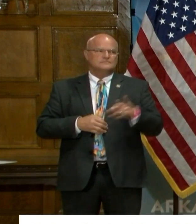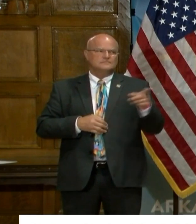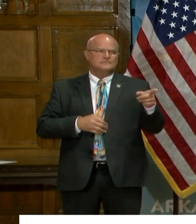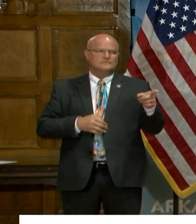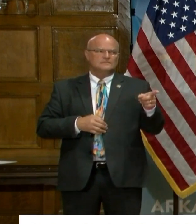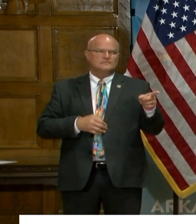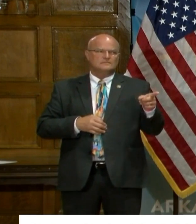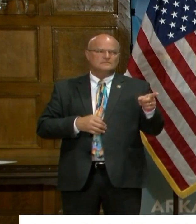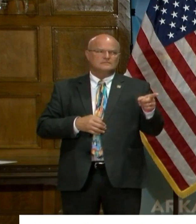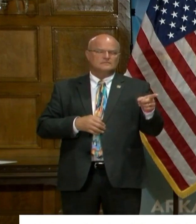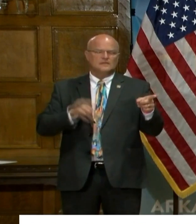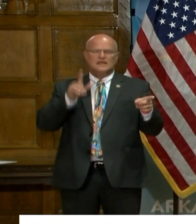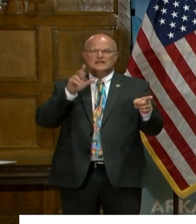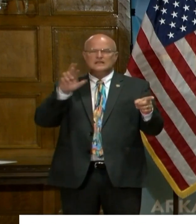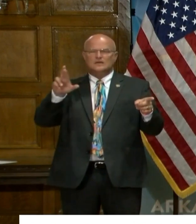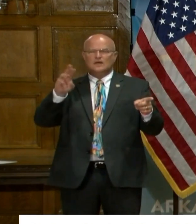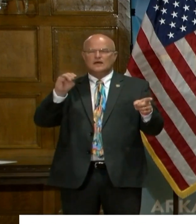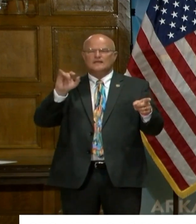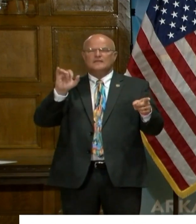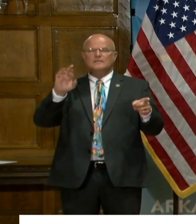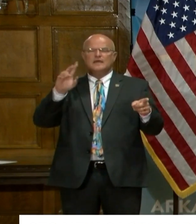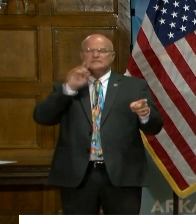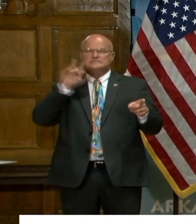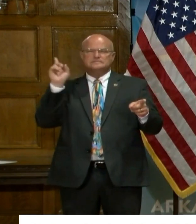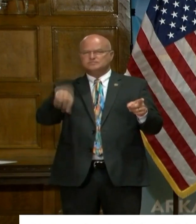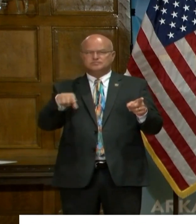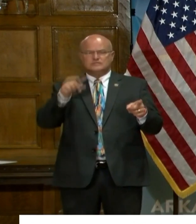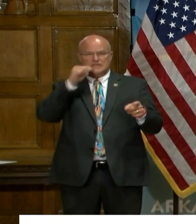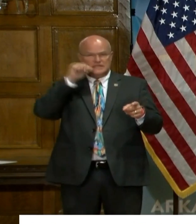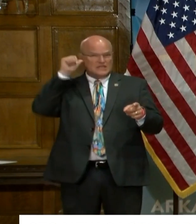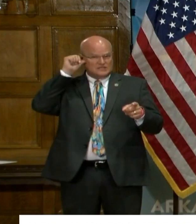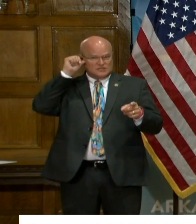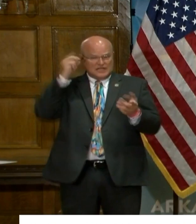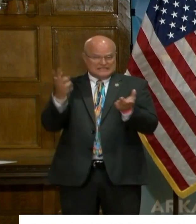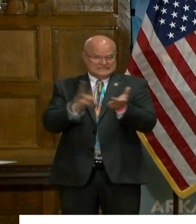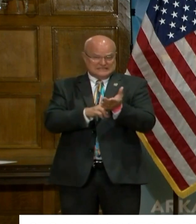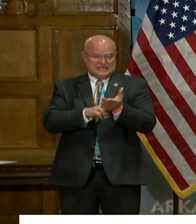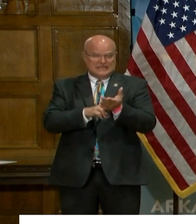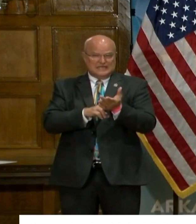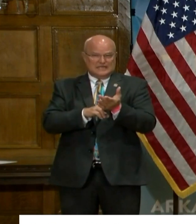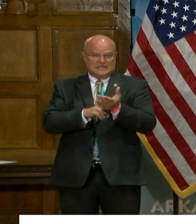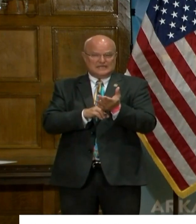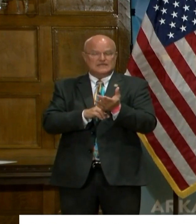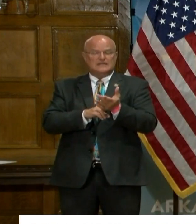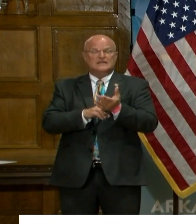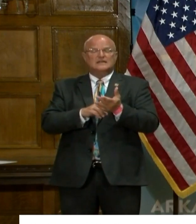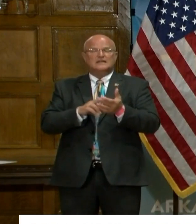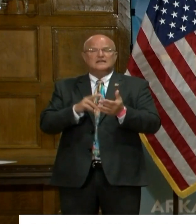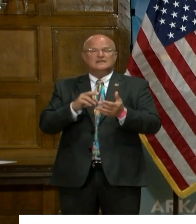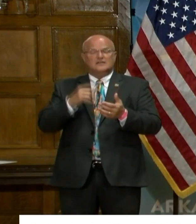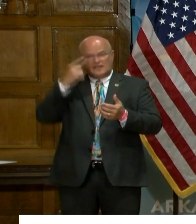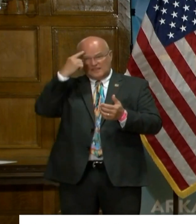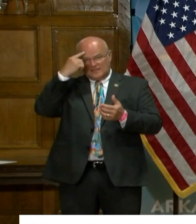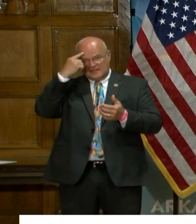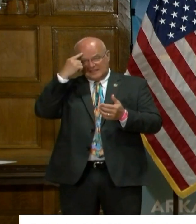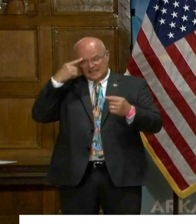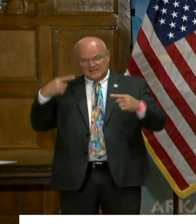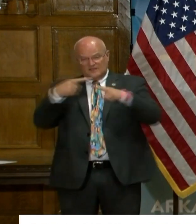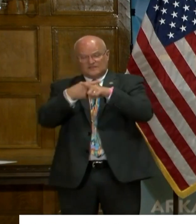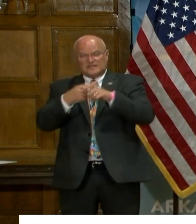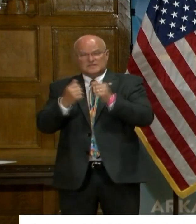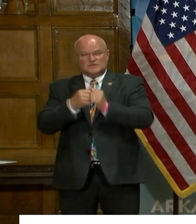Little Rock, the mayor issued his executive order yesterday. Do you feel like that conflicts with